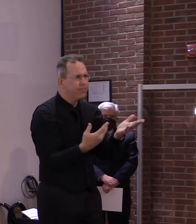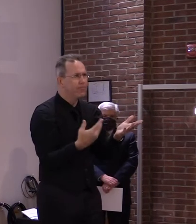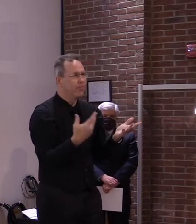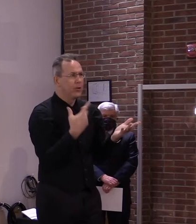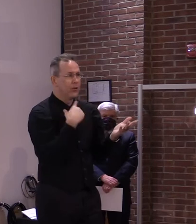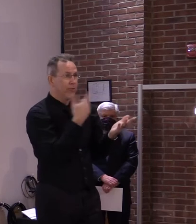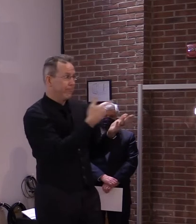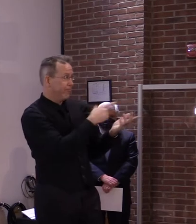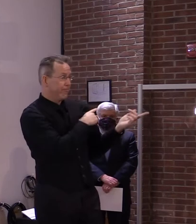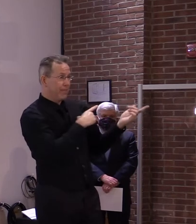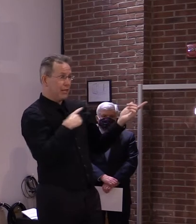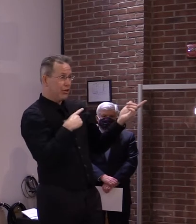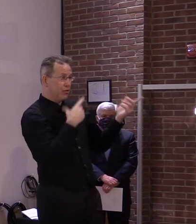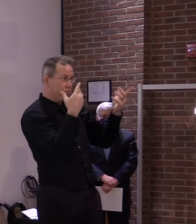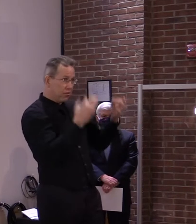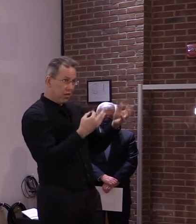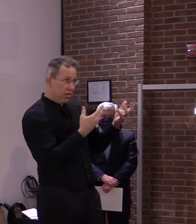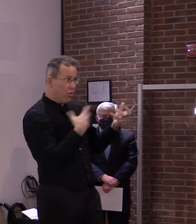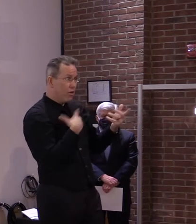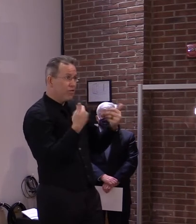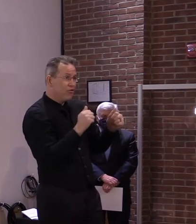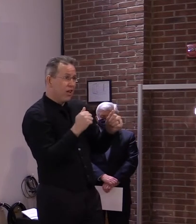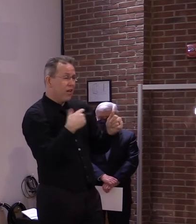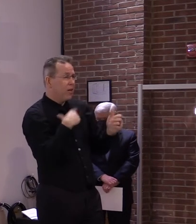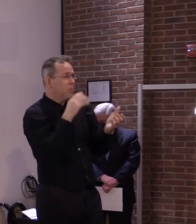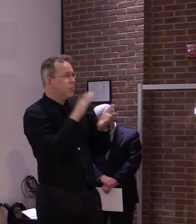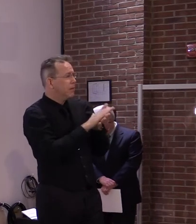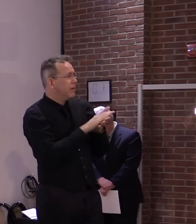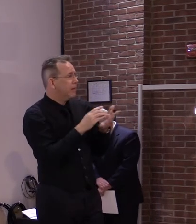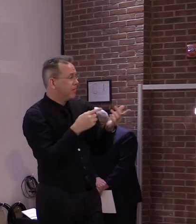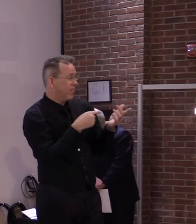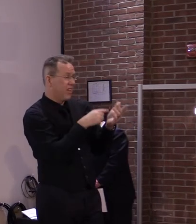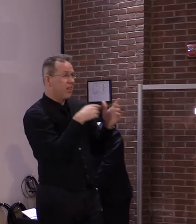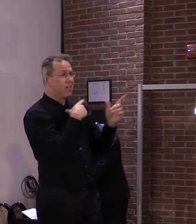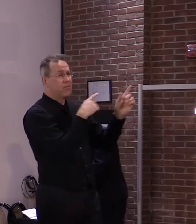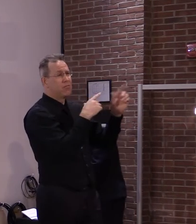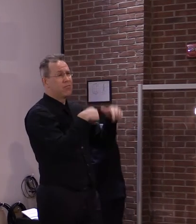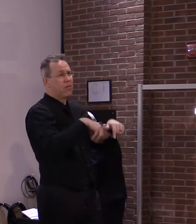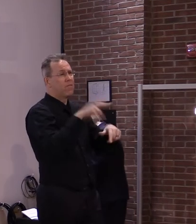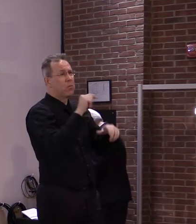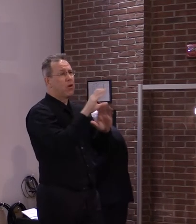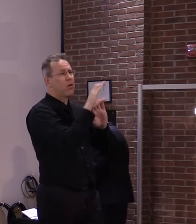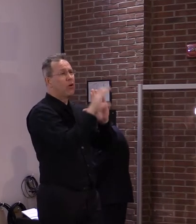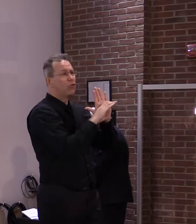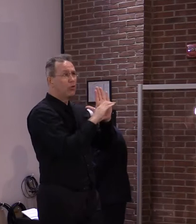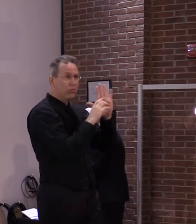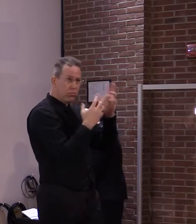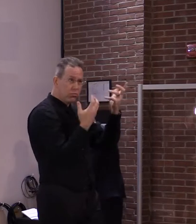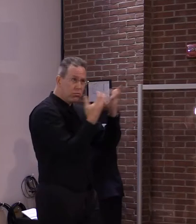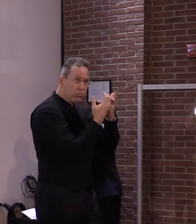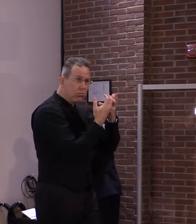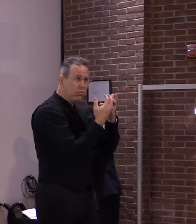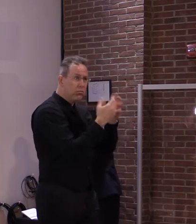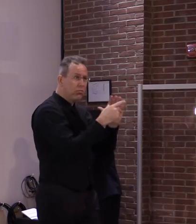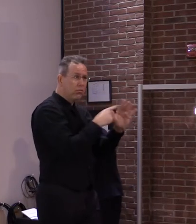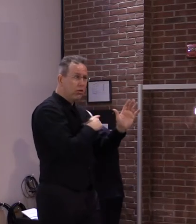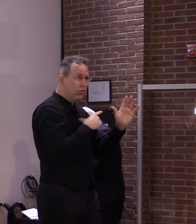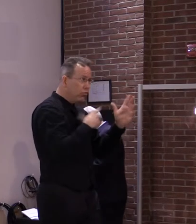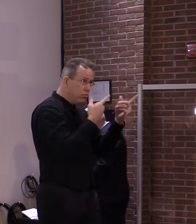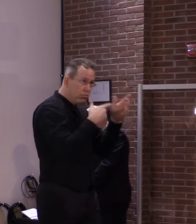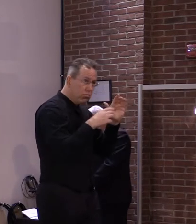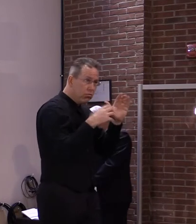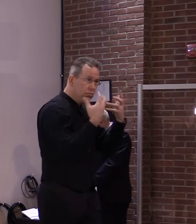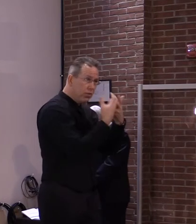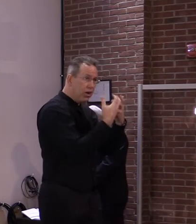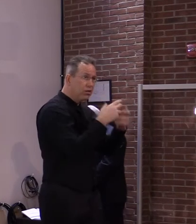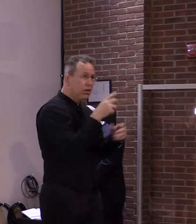both bodies have to uh have to say no um because you know it's clear that we have the ability